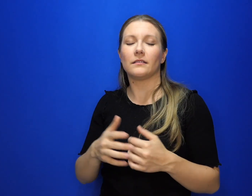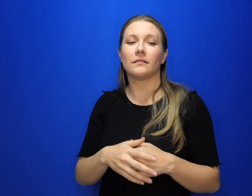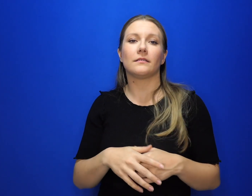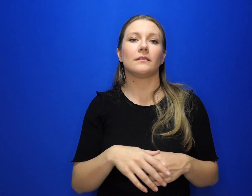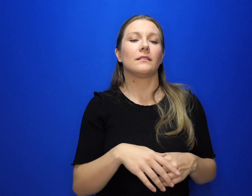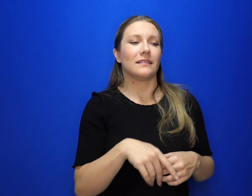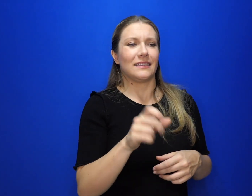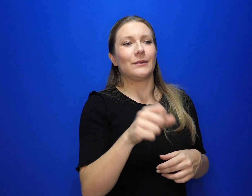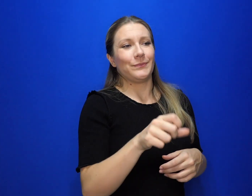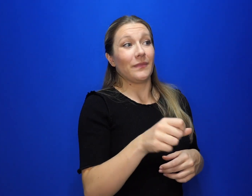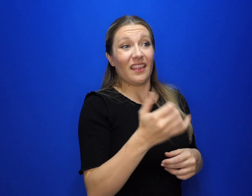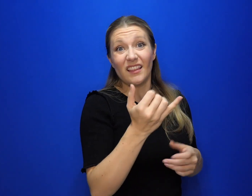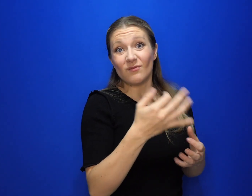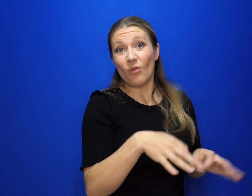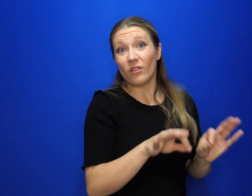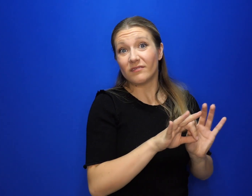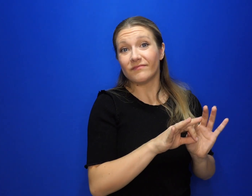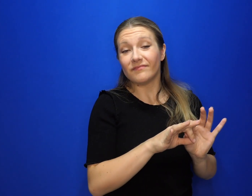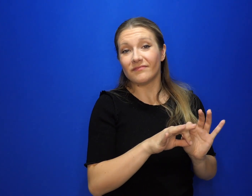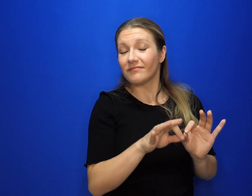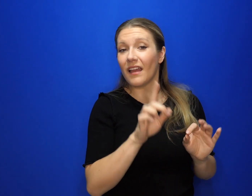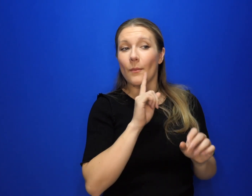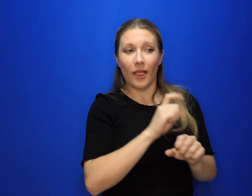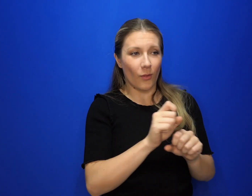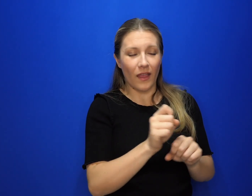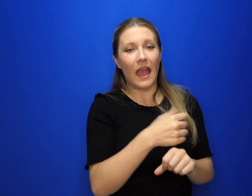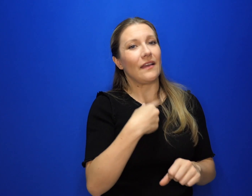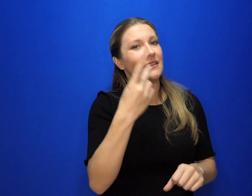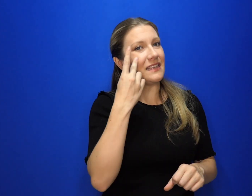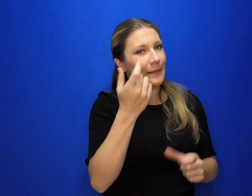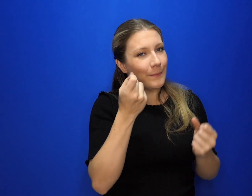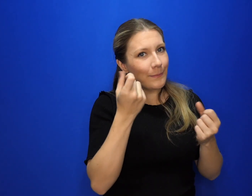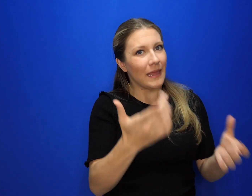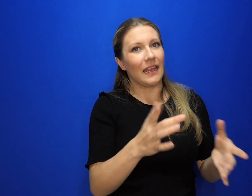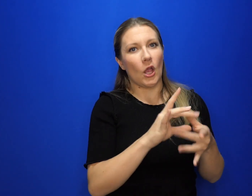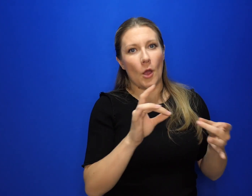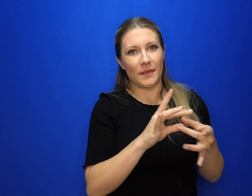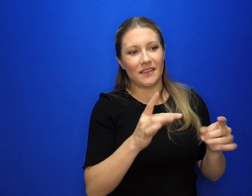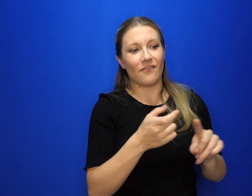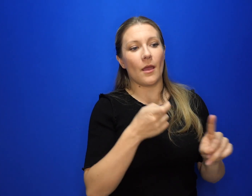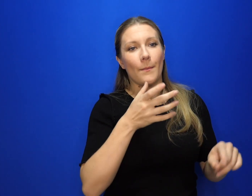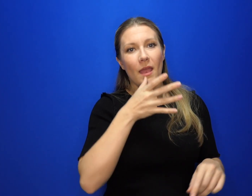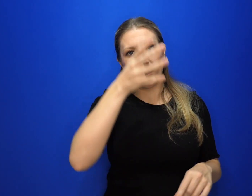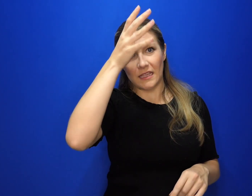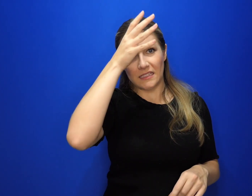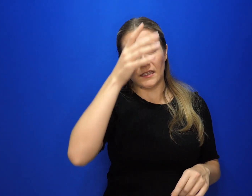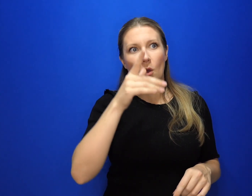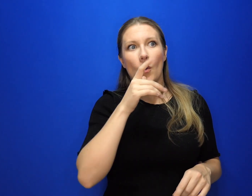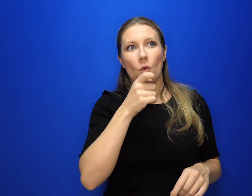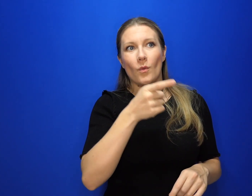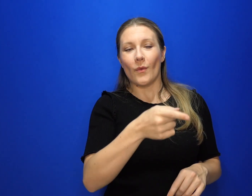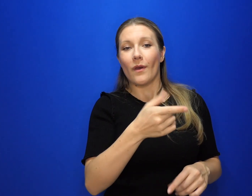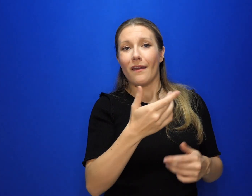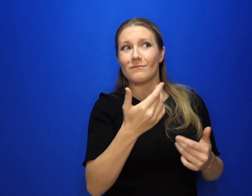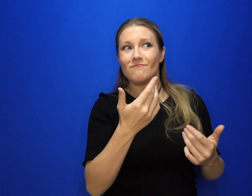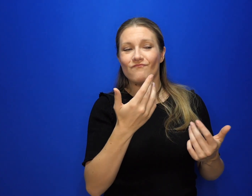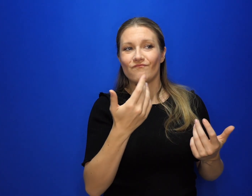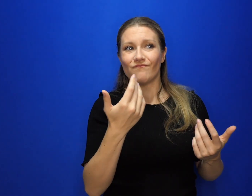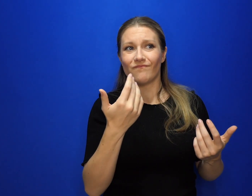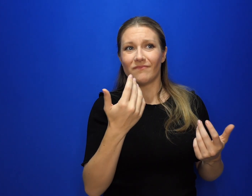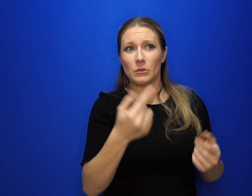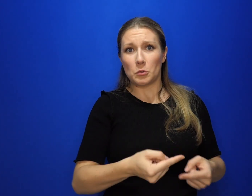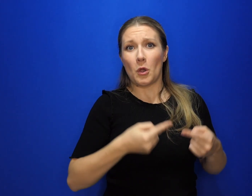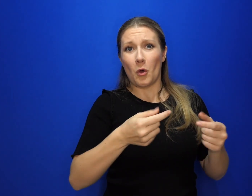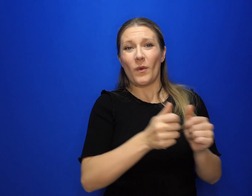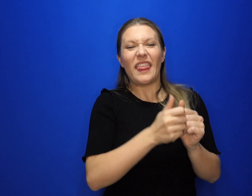And that's important. Absolutely. I've even seen many comments from parents who have problems with